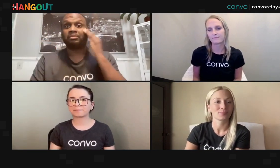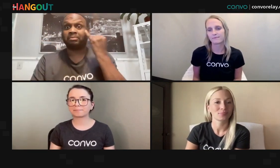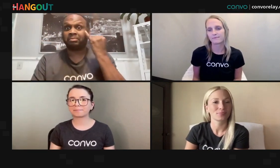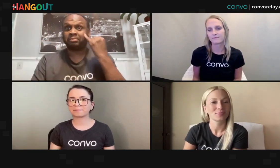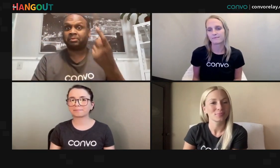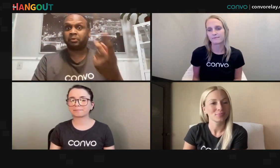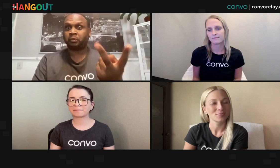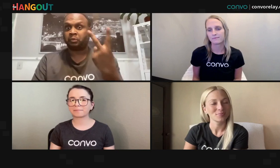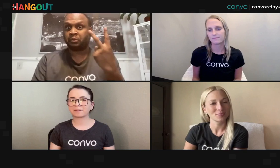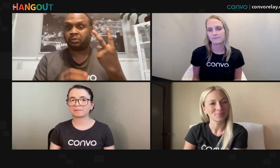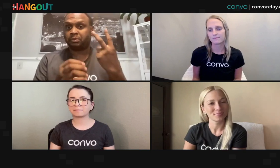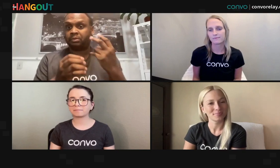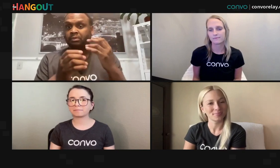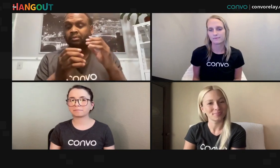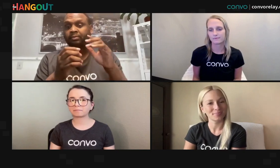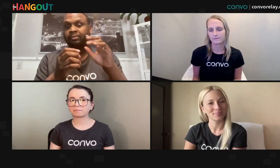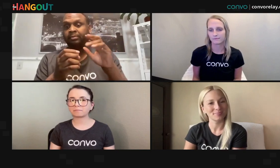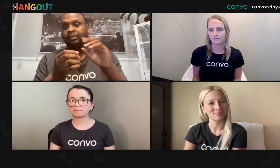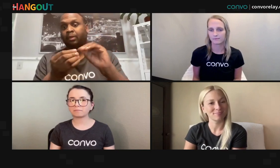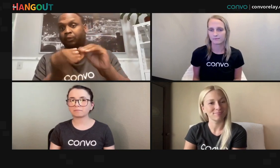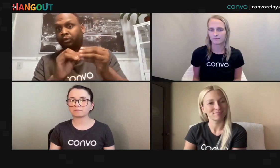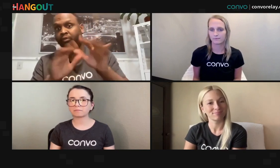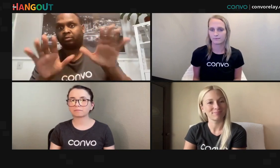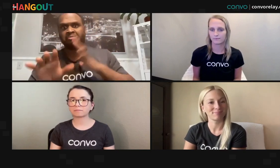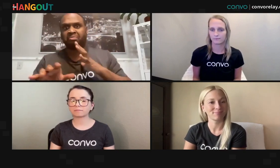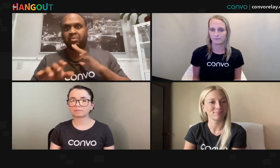This is Zen signing.